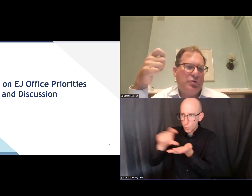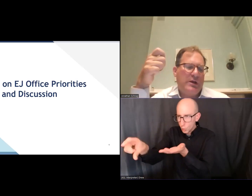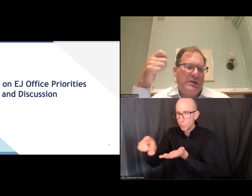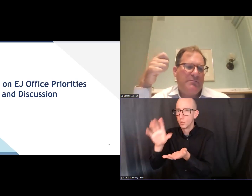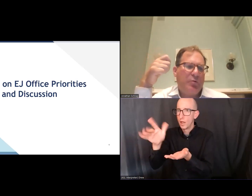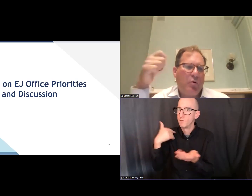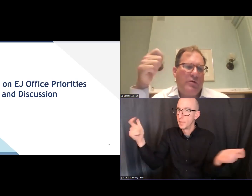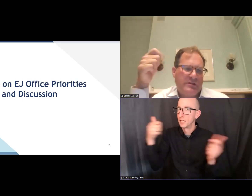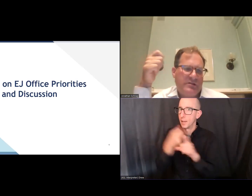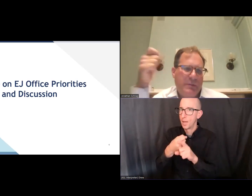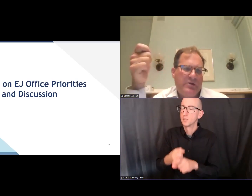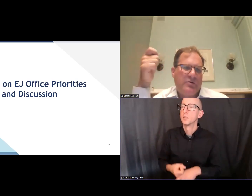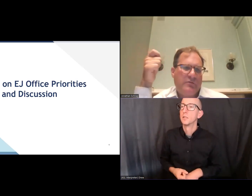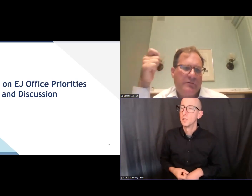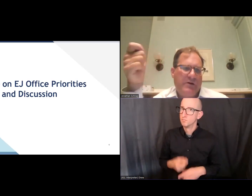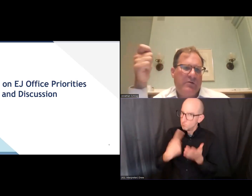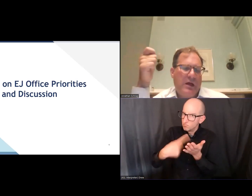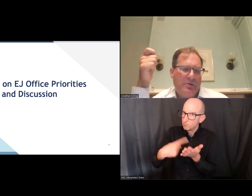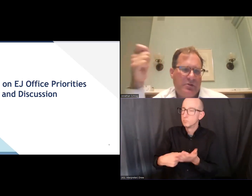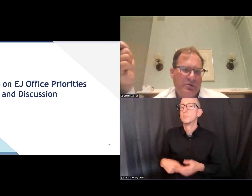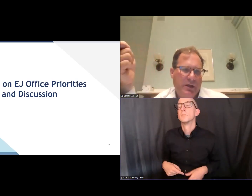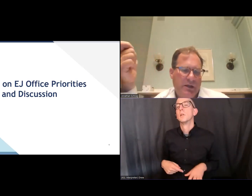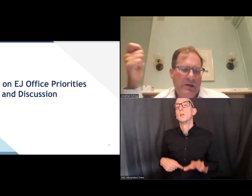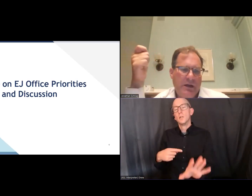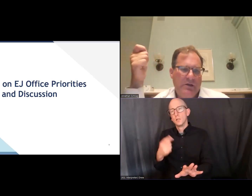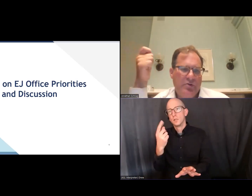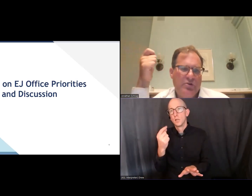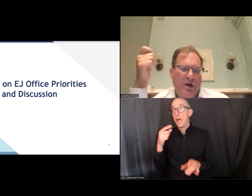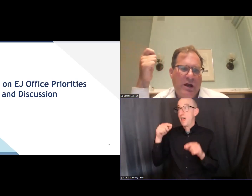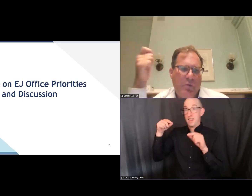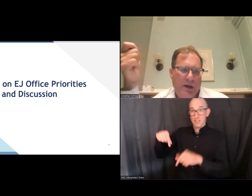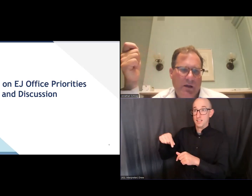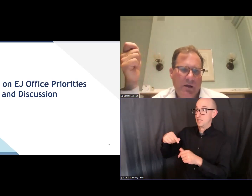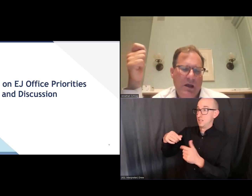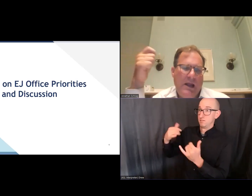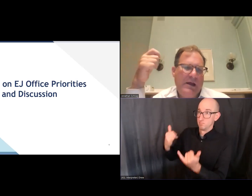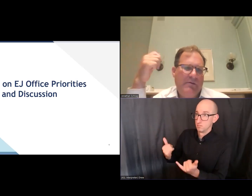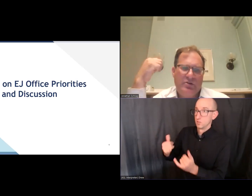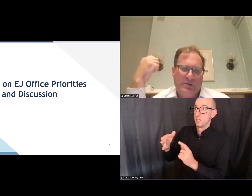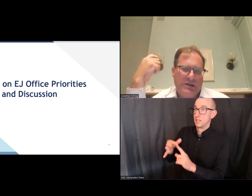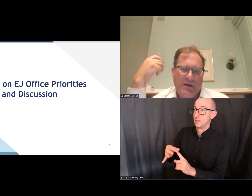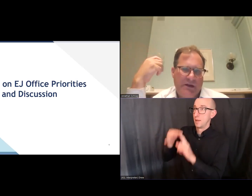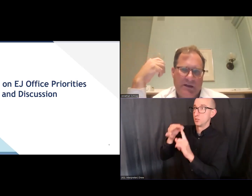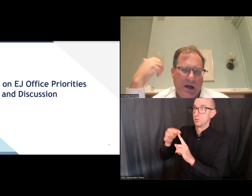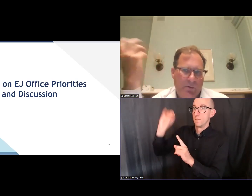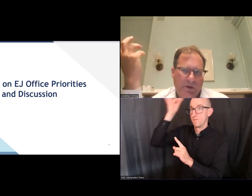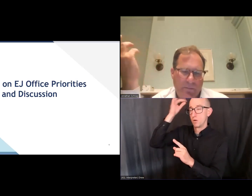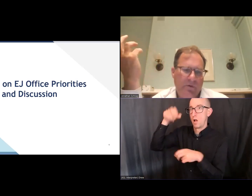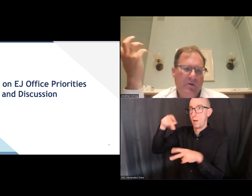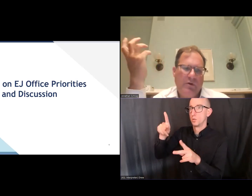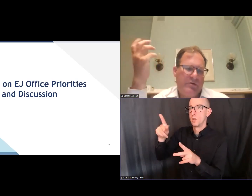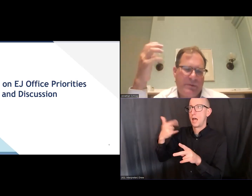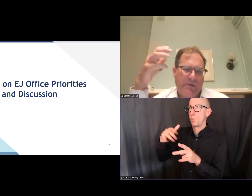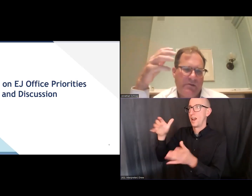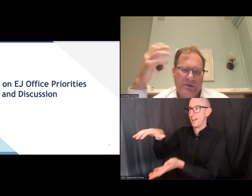to do is pour this special federal opportunity into a dry well and have it just kind of get gobbled